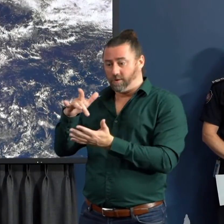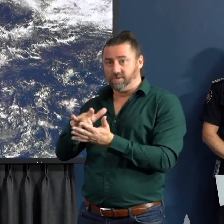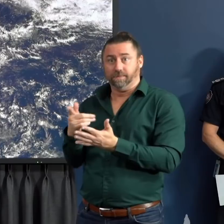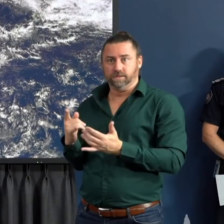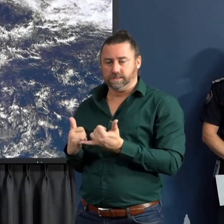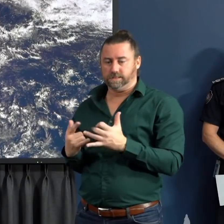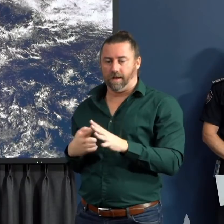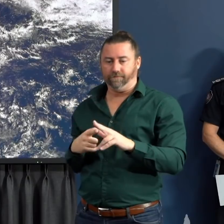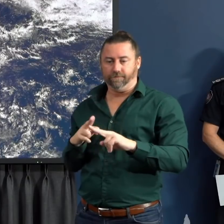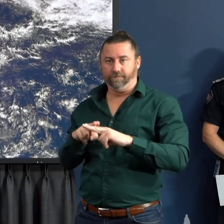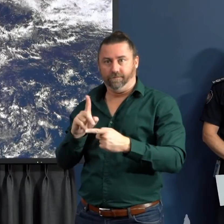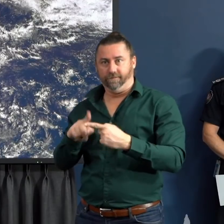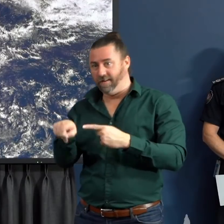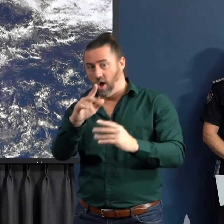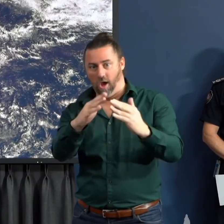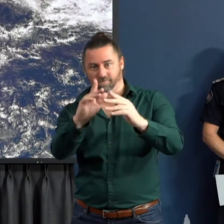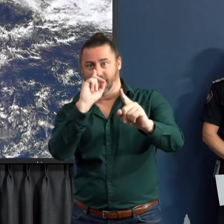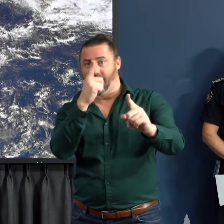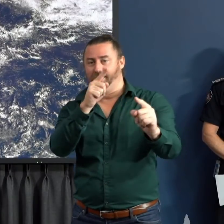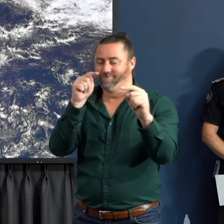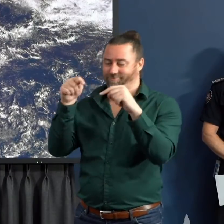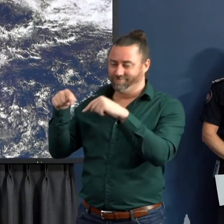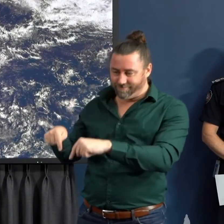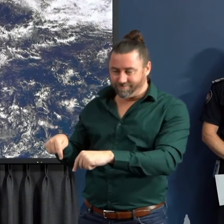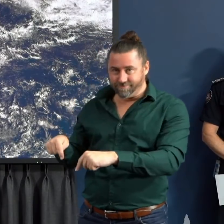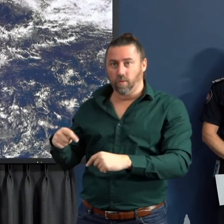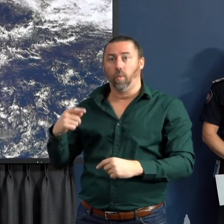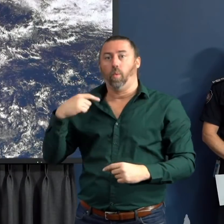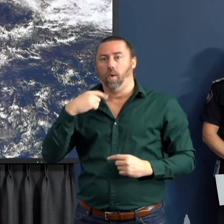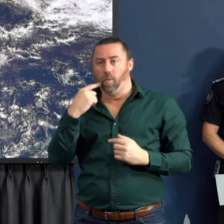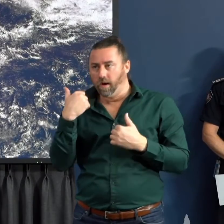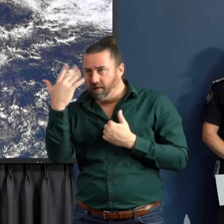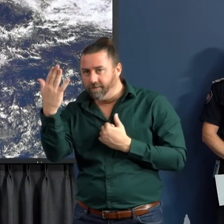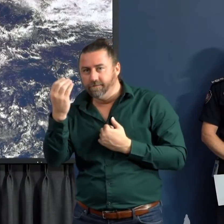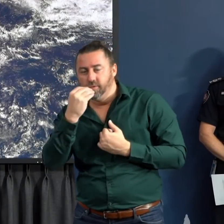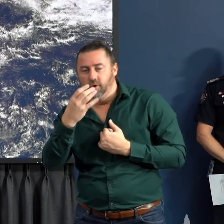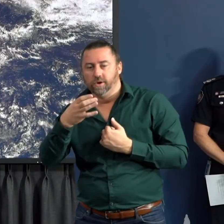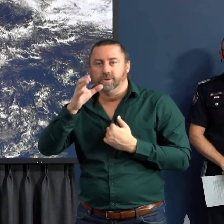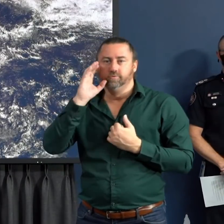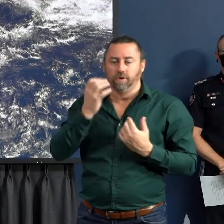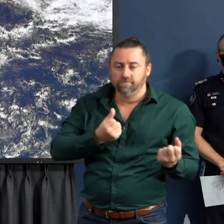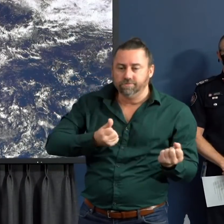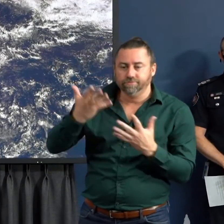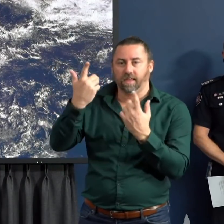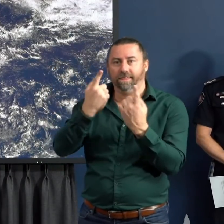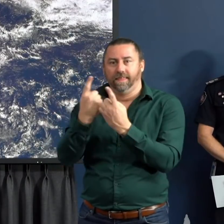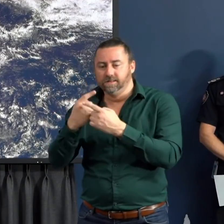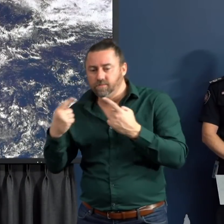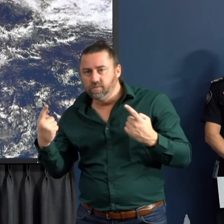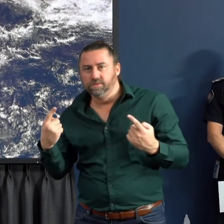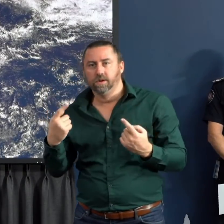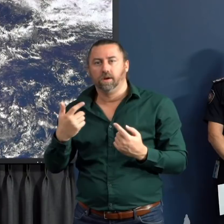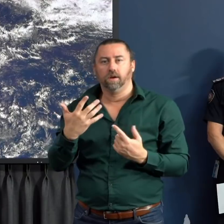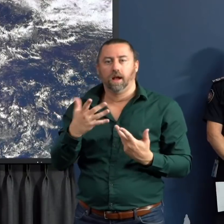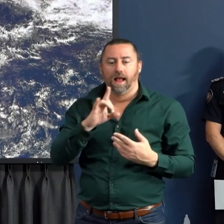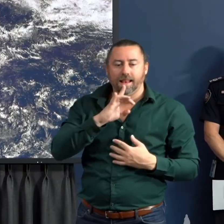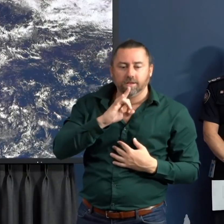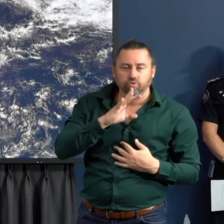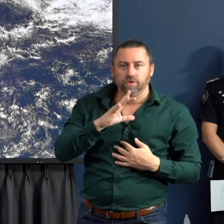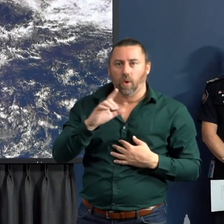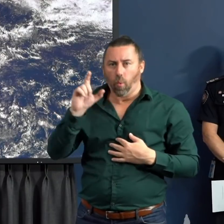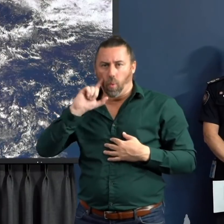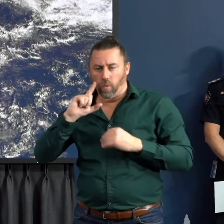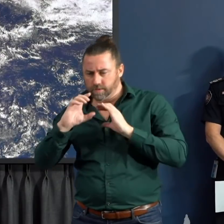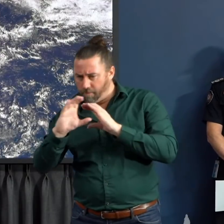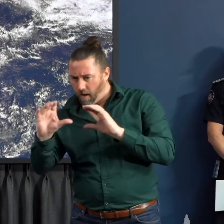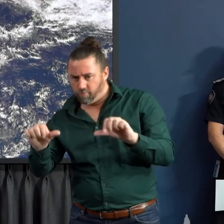and well looked after. We are focusing on resupply, we are focusing on infrastructure, power, water. There are issues with that in that area,